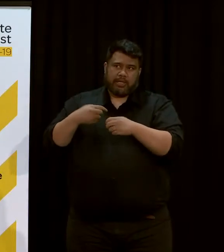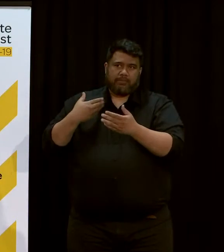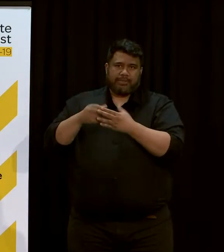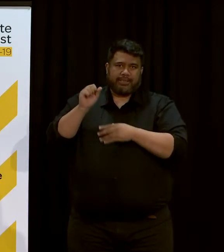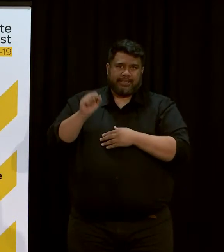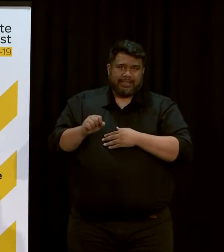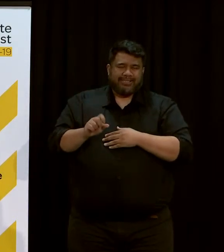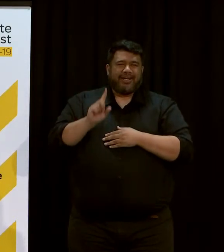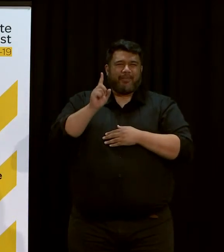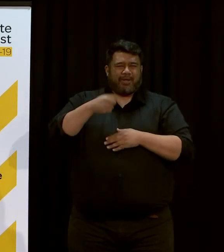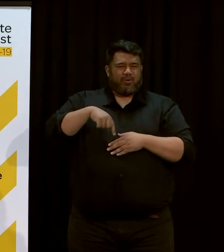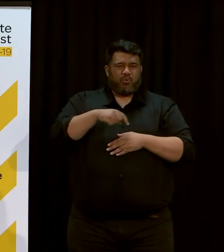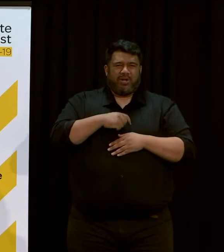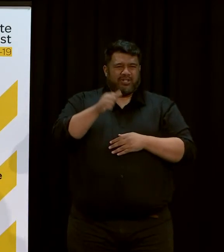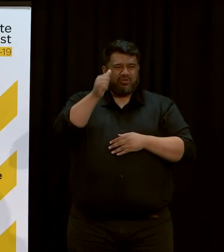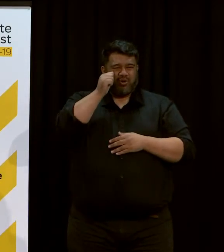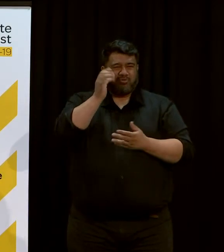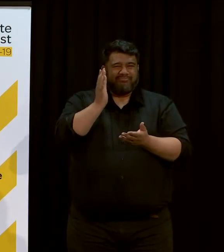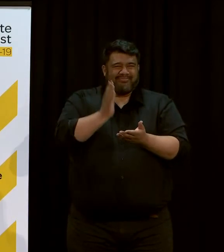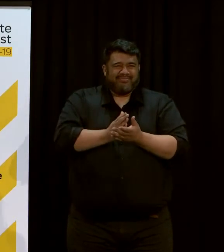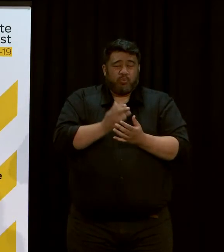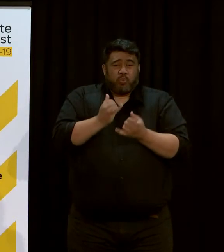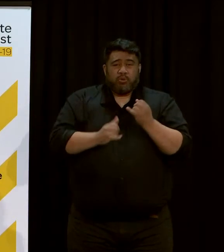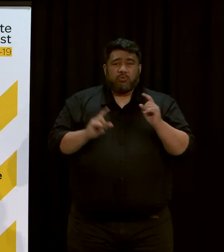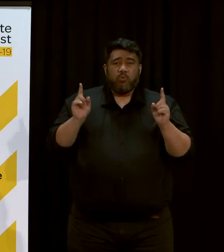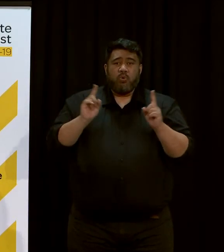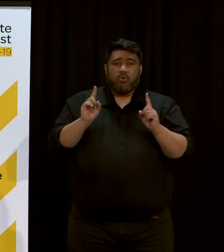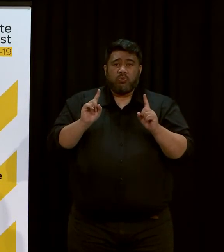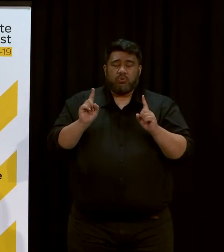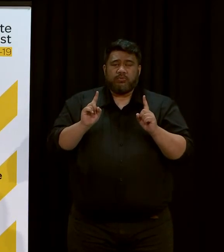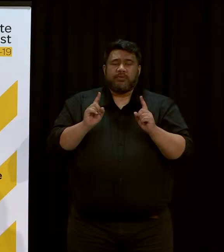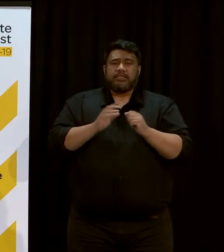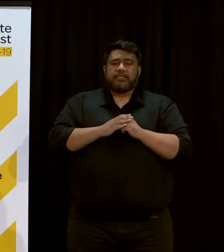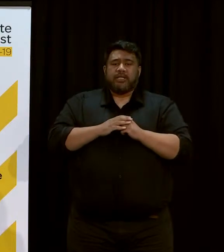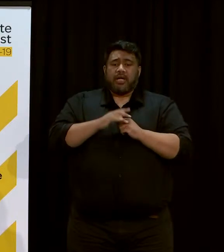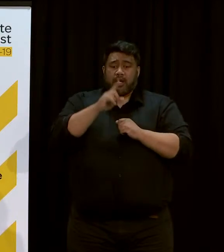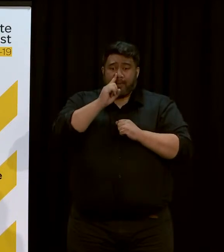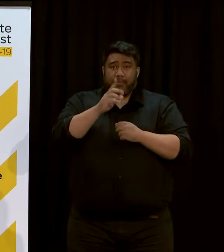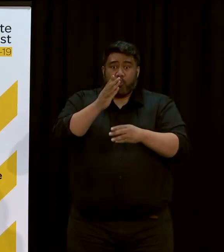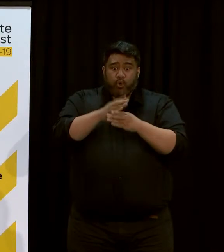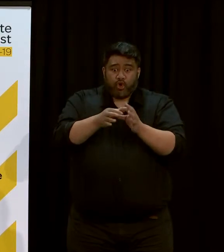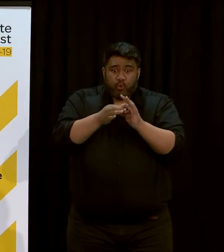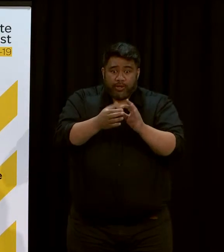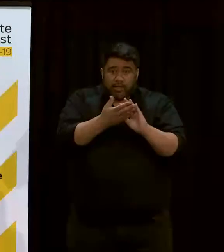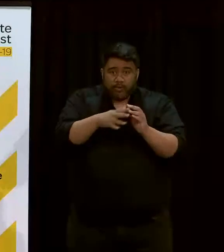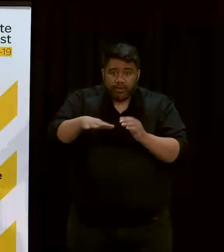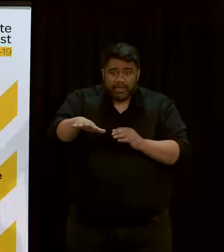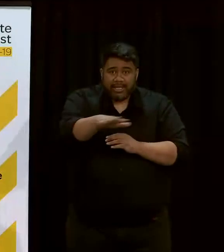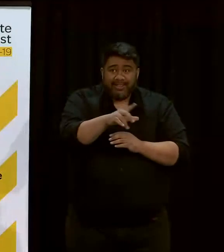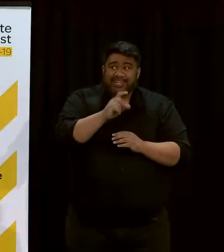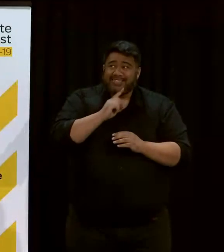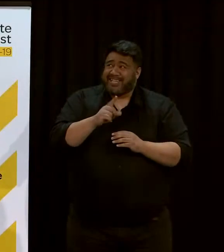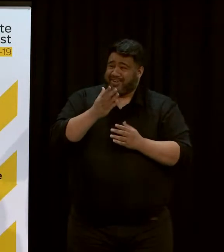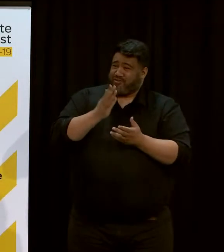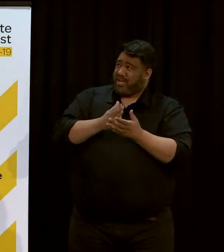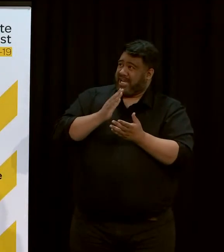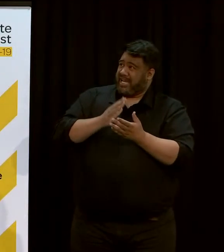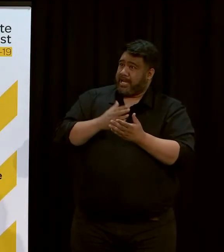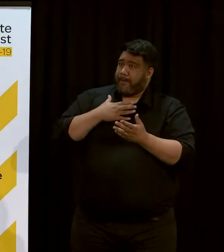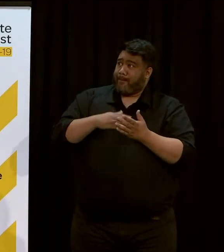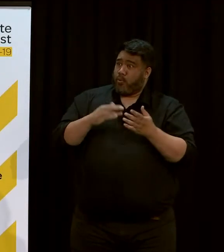stood out for us the most was the view amongst those closest to the outbreak that this increase in restrictions would not